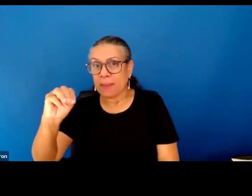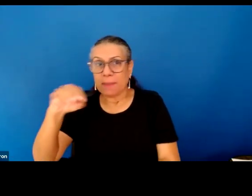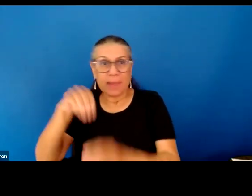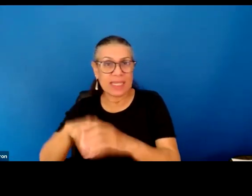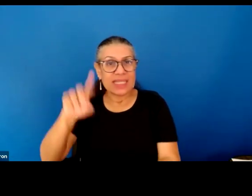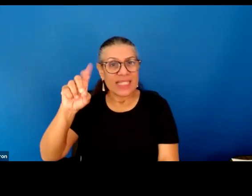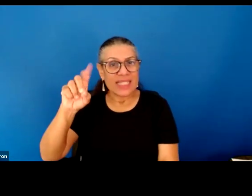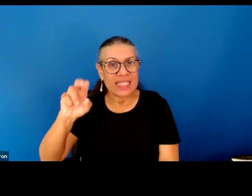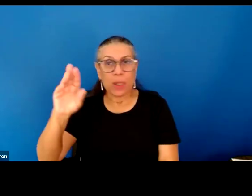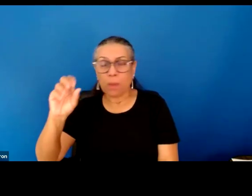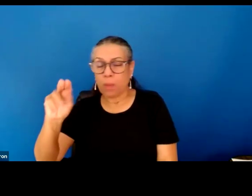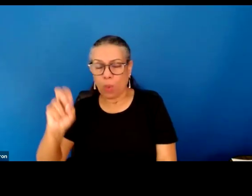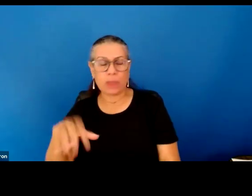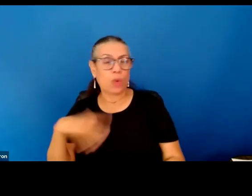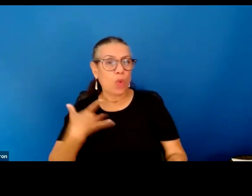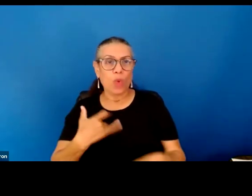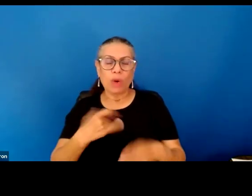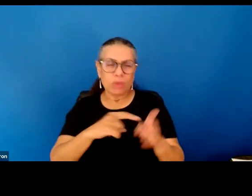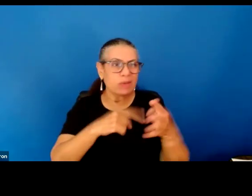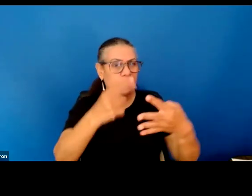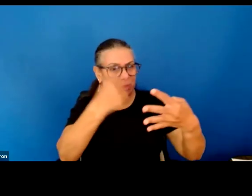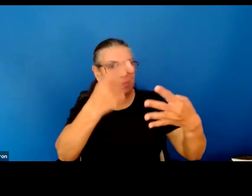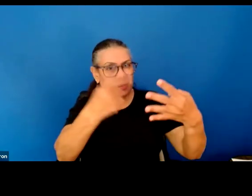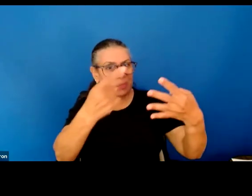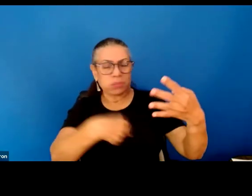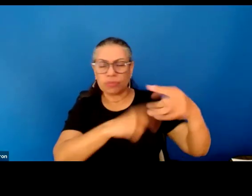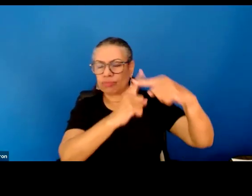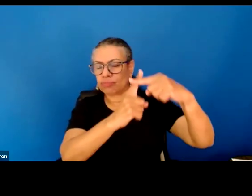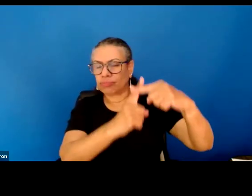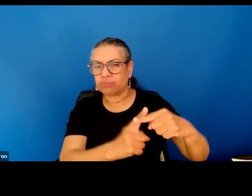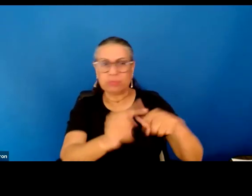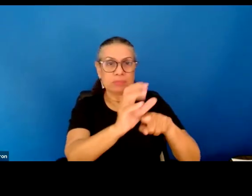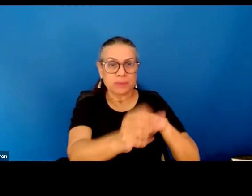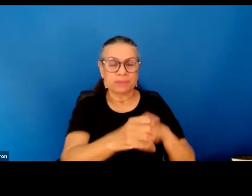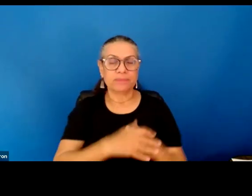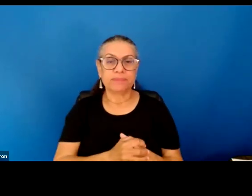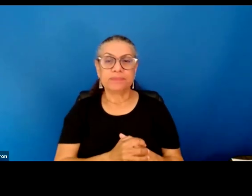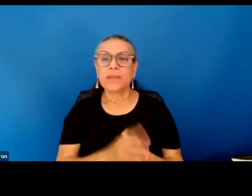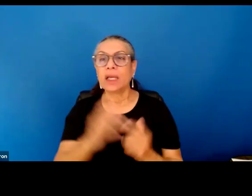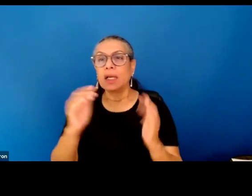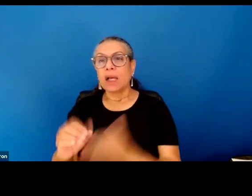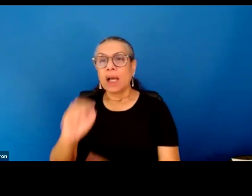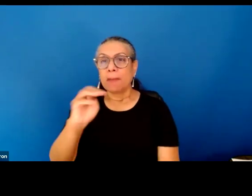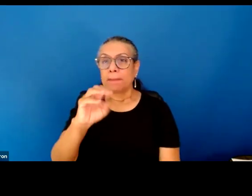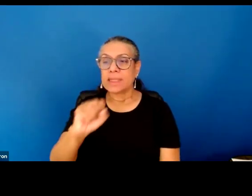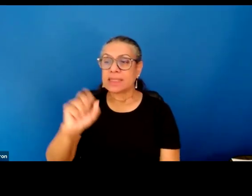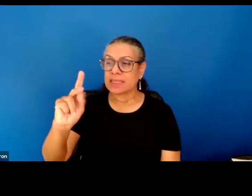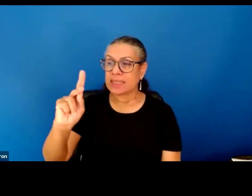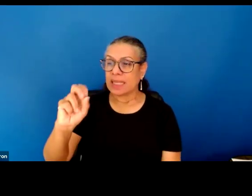Dearborn. We're moving forward in a number of positive ways. I just want to follow up on Ms. Skerritt's question